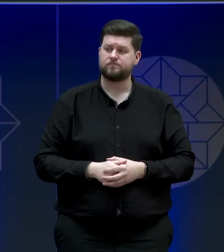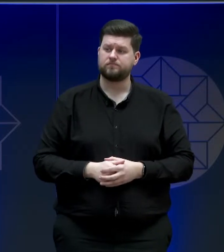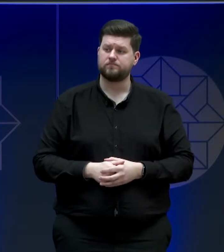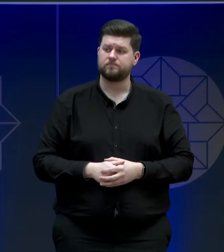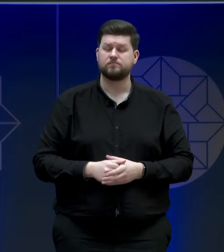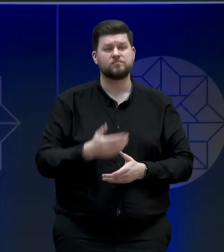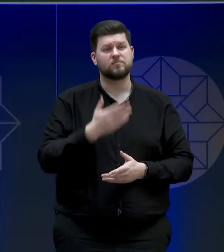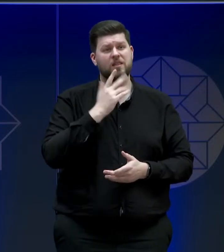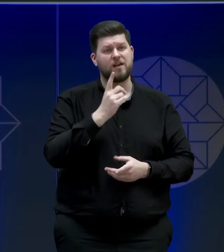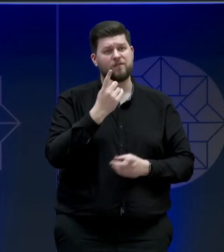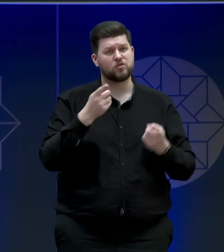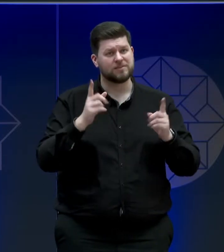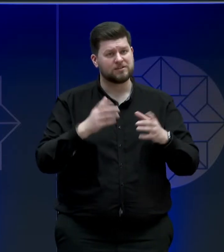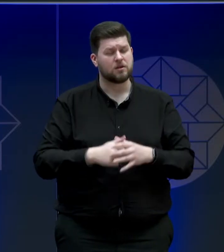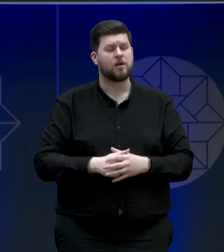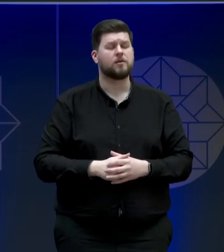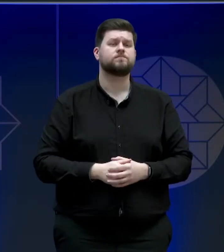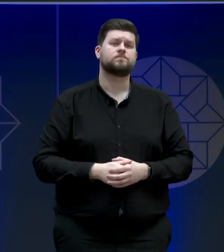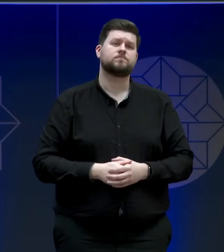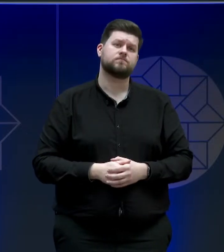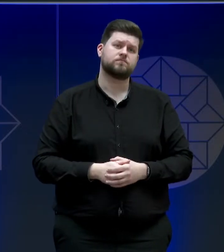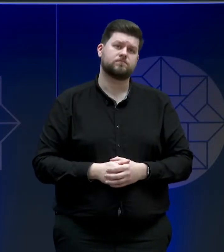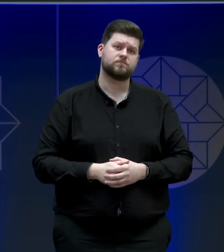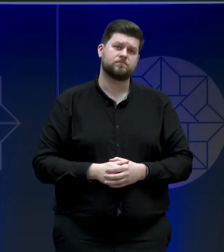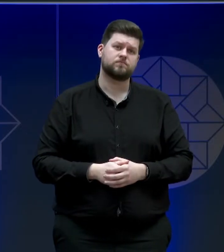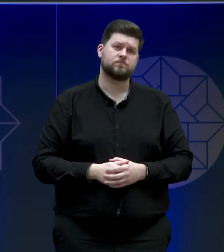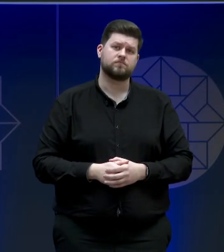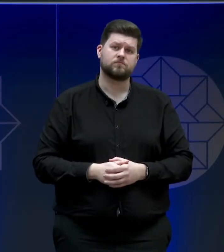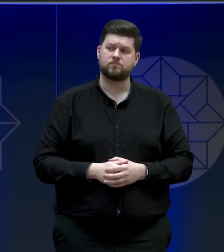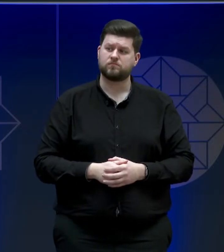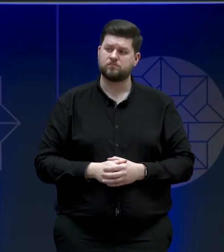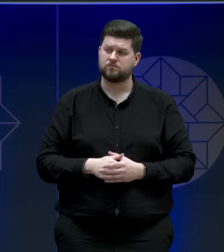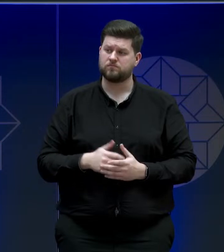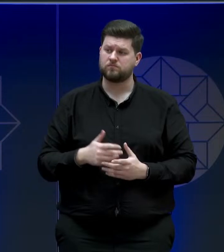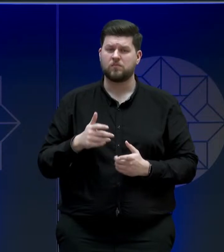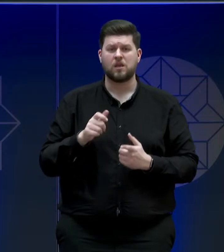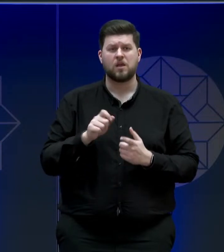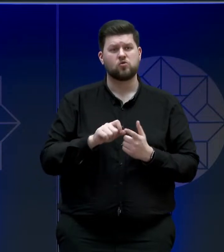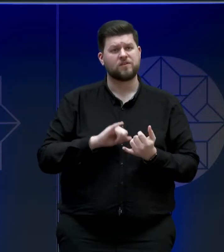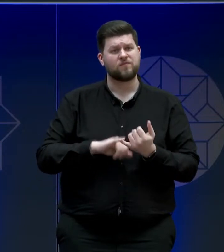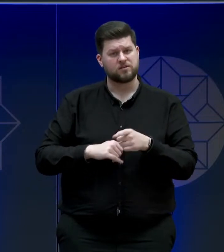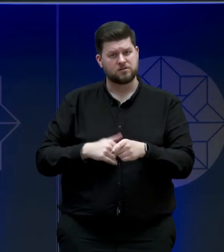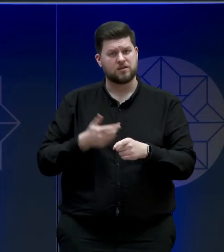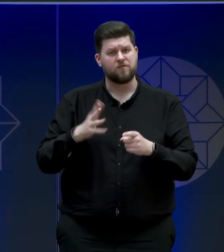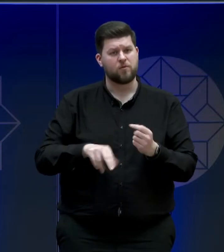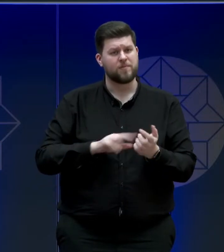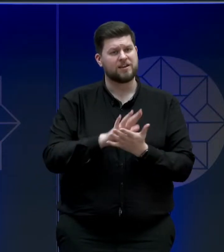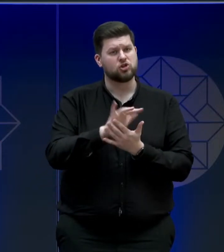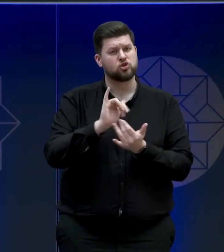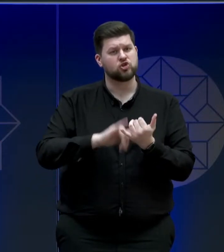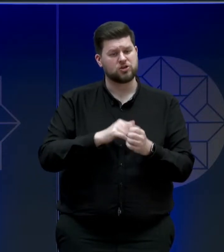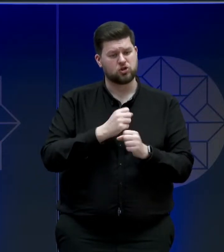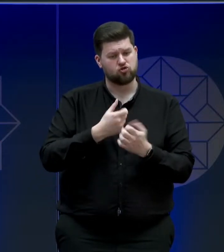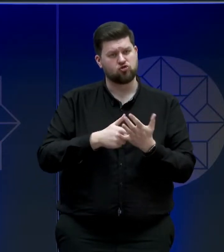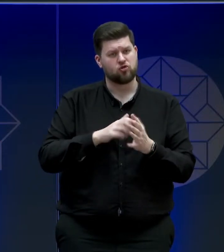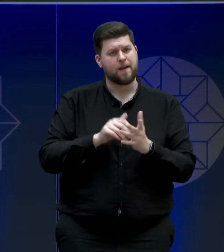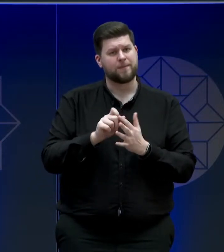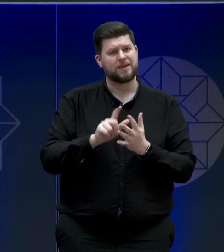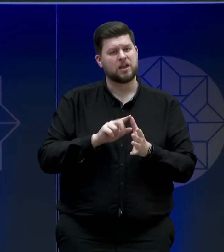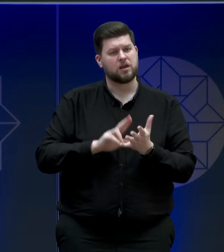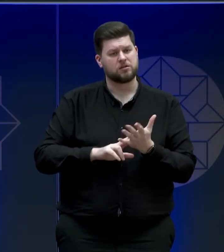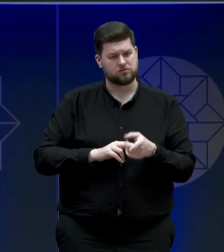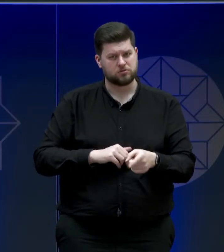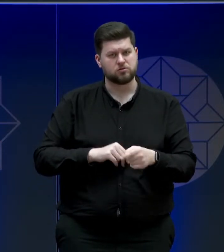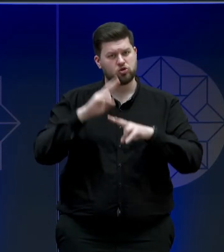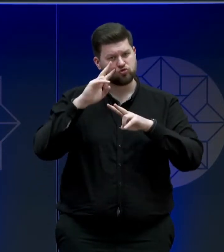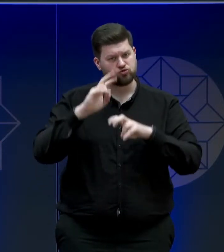Thank you, First Minister. I'm Professor Vasan from NHS Grampian, Research and Development Director, looking